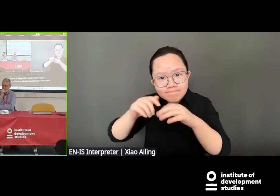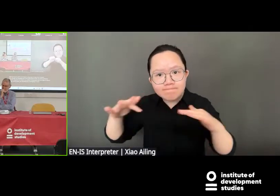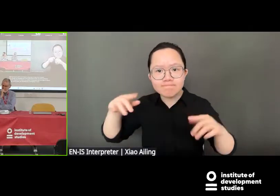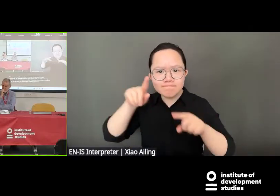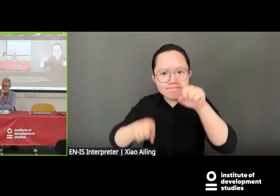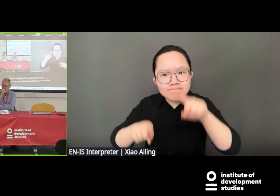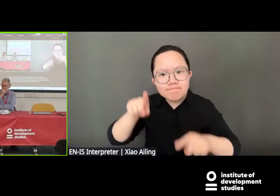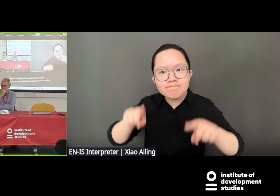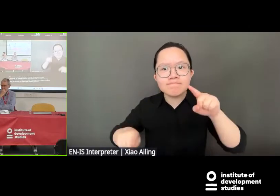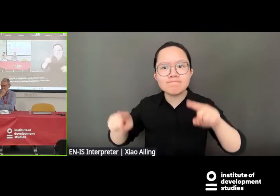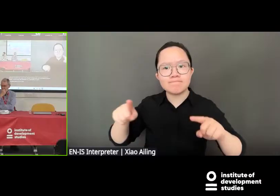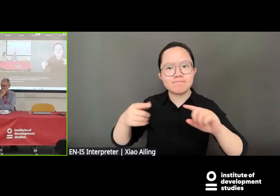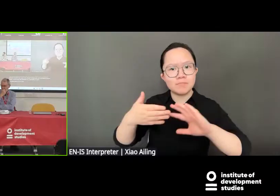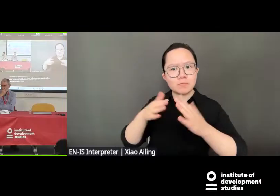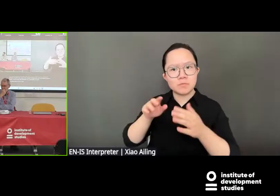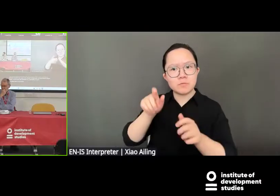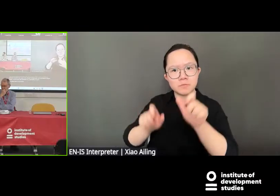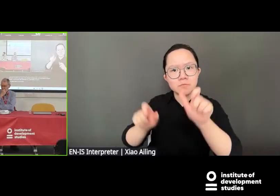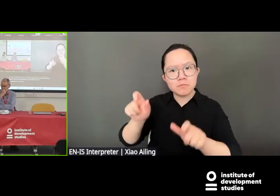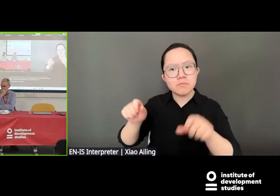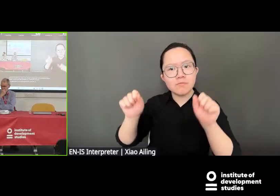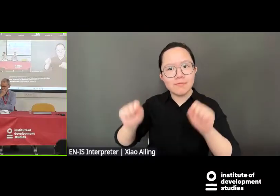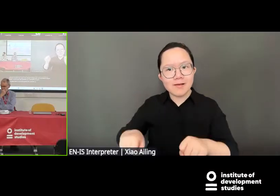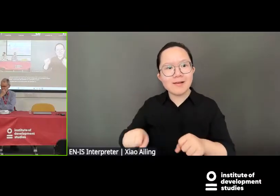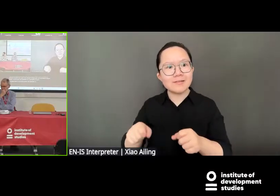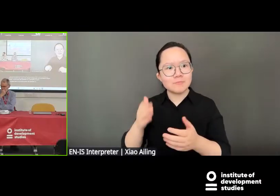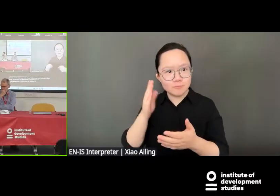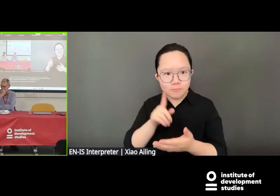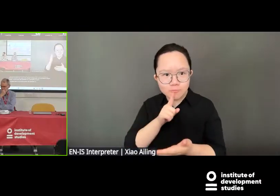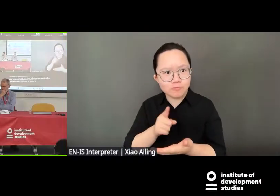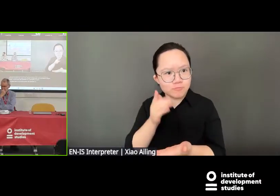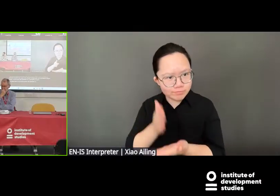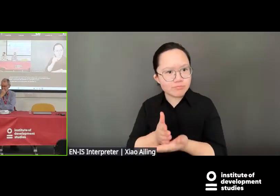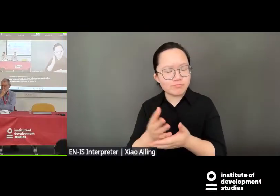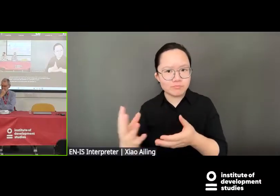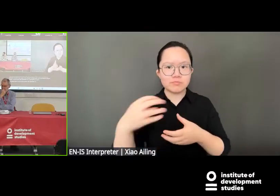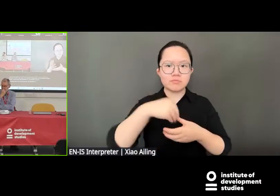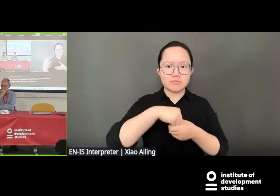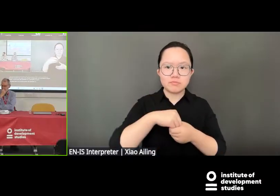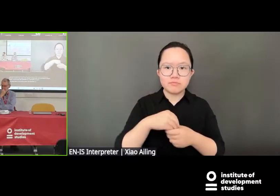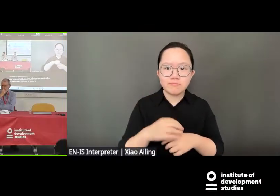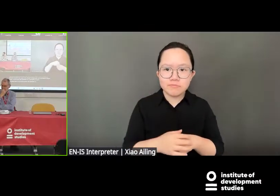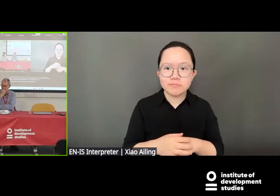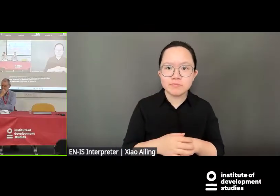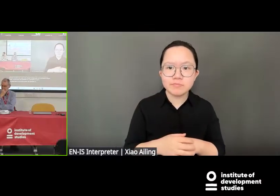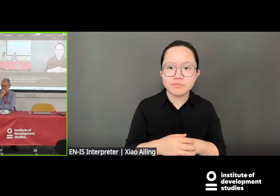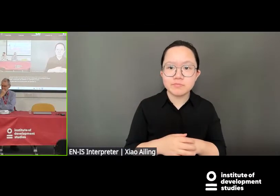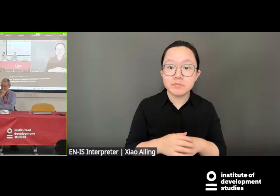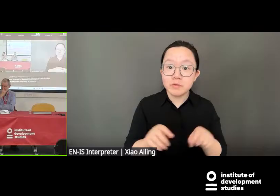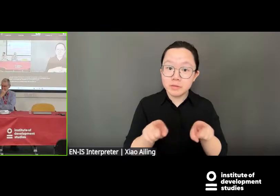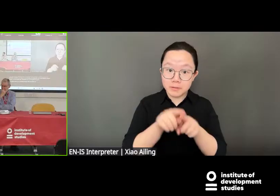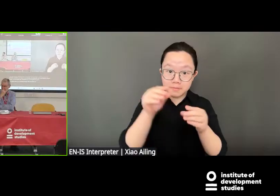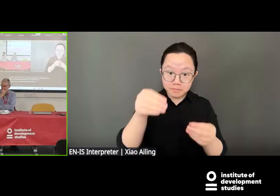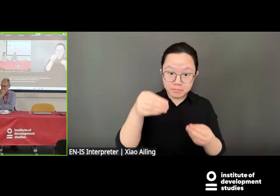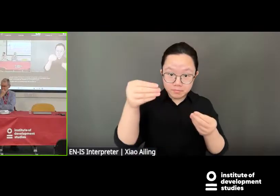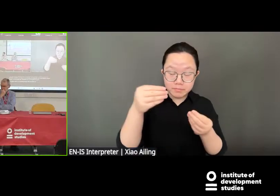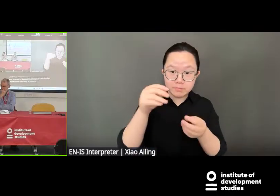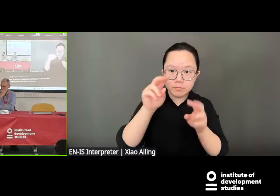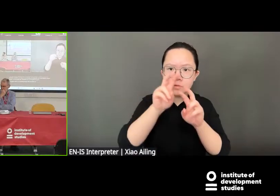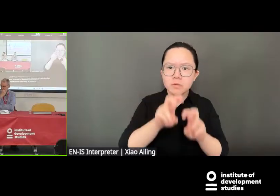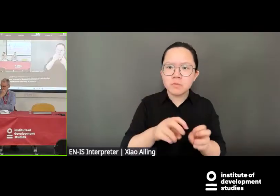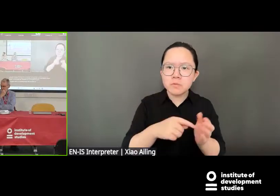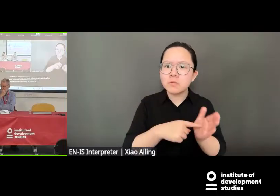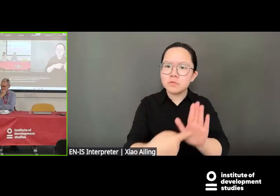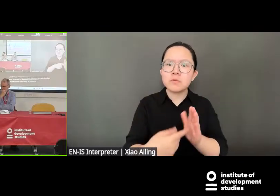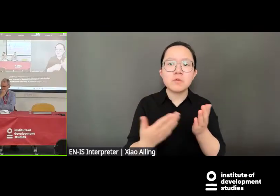paper reflects on including people with disabilities as research participants, participatory researchers with disabilities, and positionality